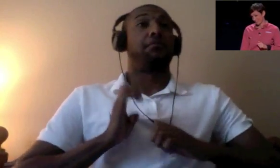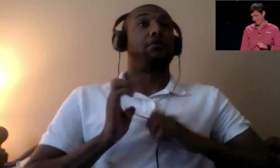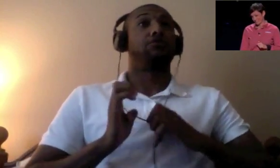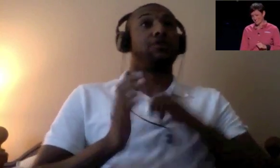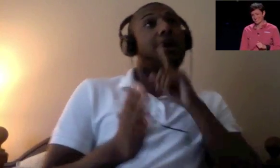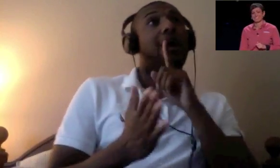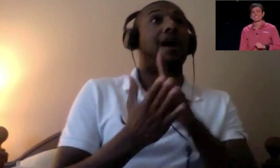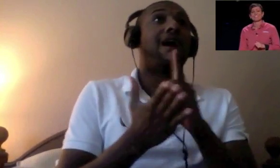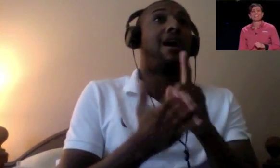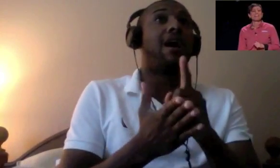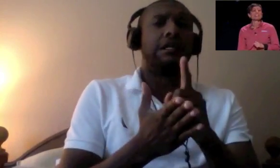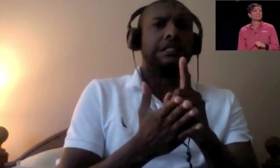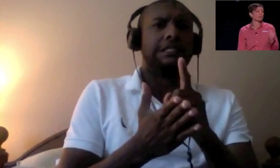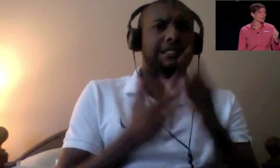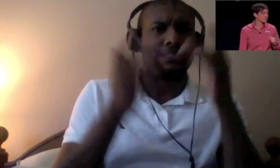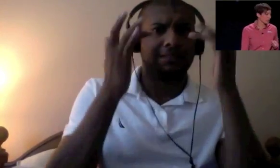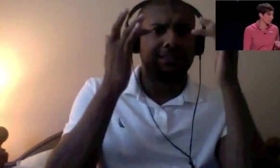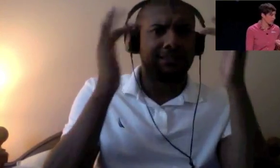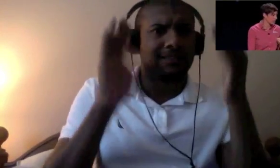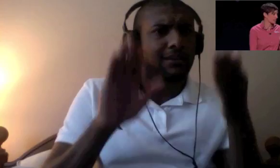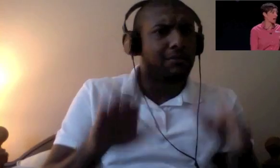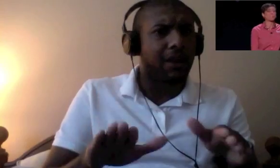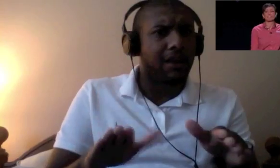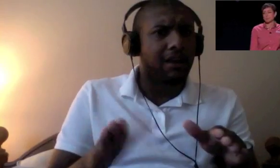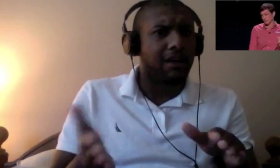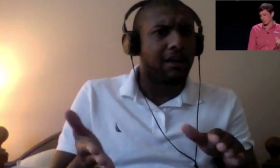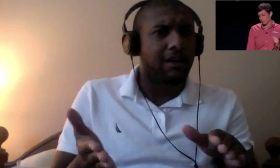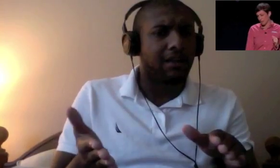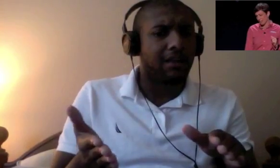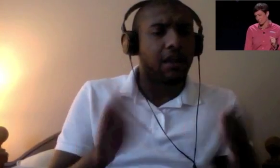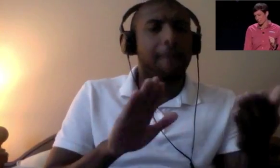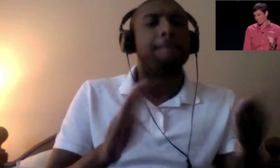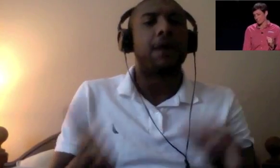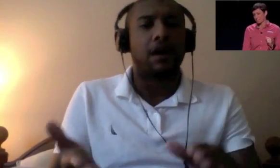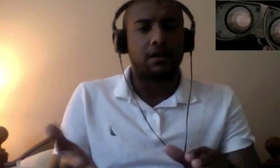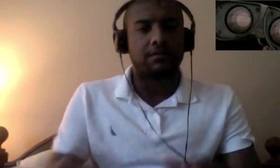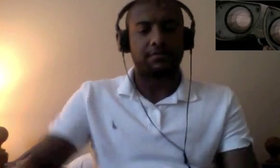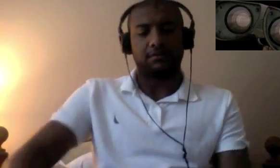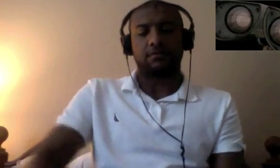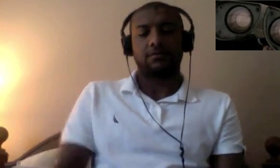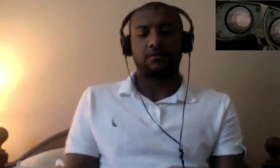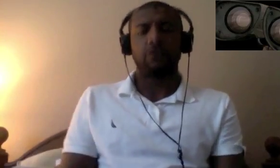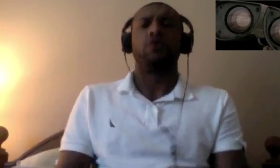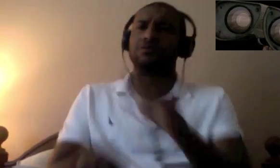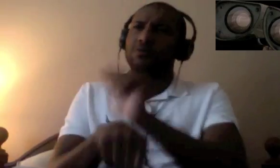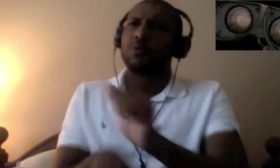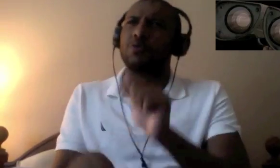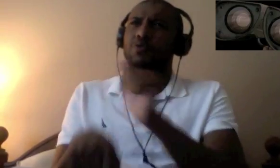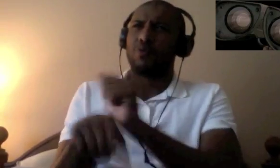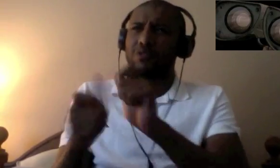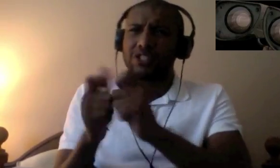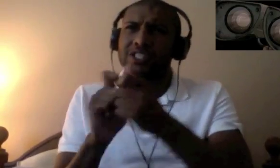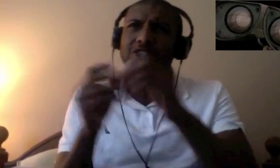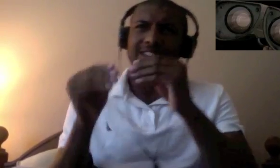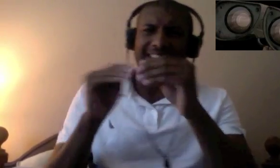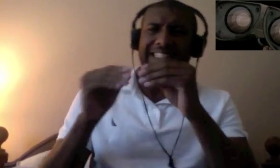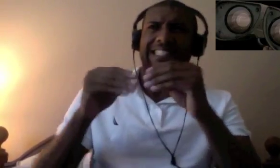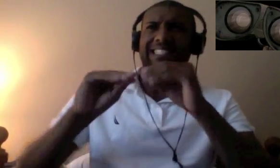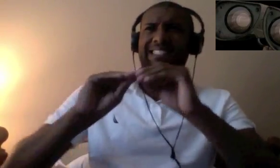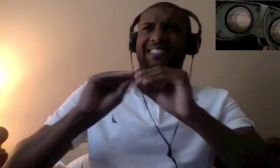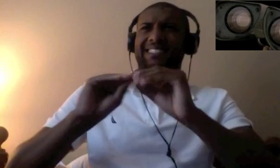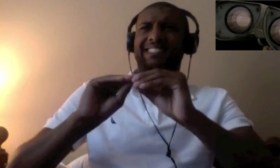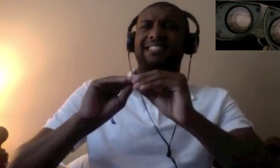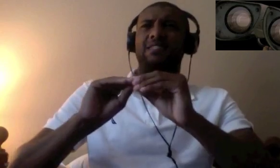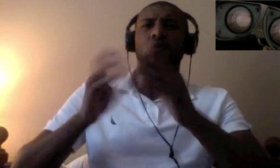in love. So we went to work on these optically perfect binoculars, trying to find a solution that would maintain his